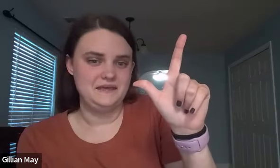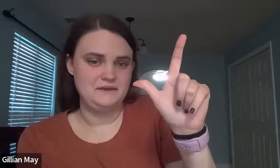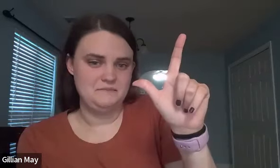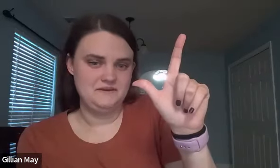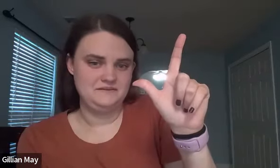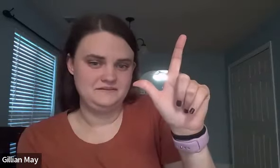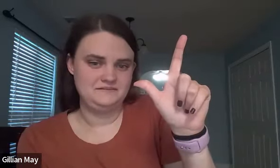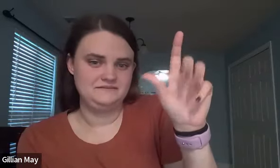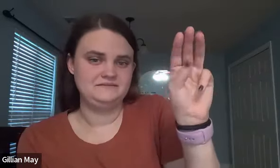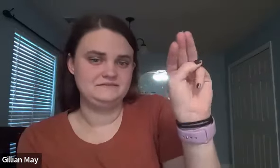M,